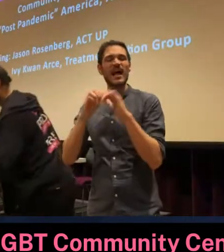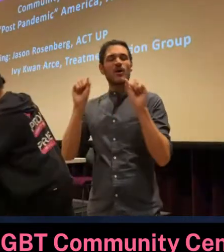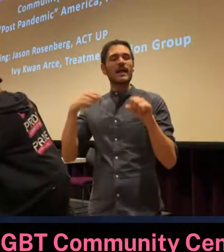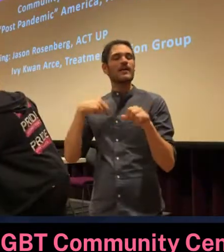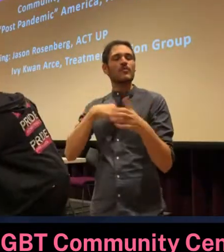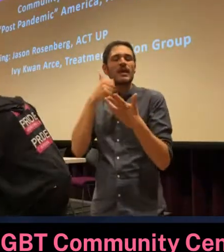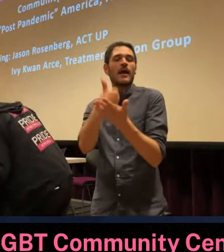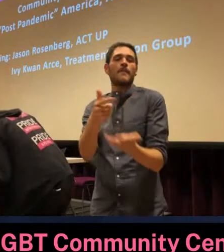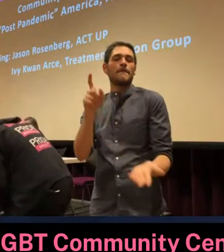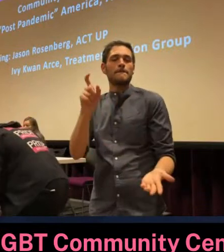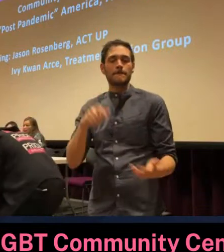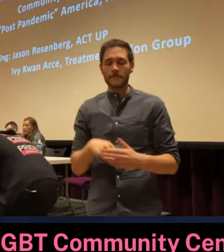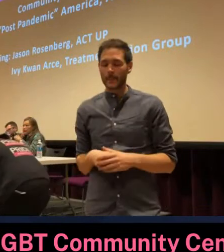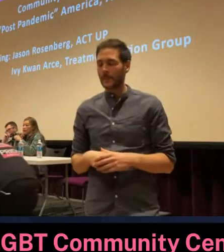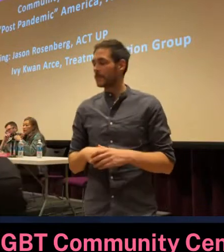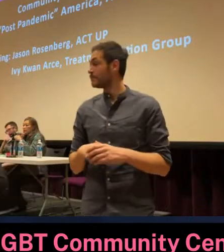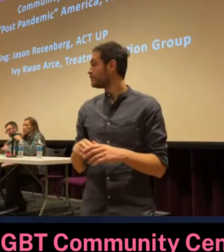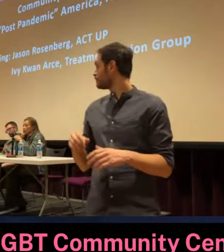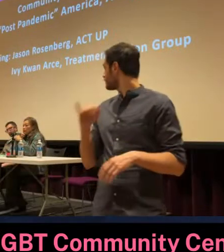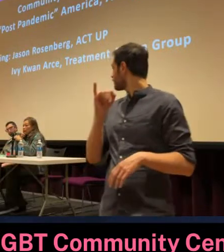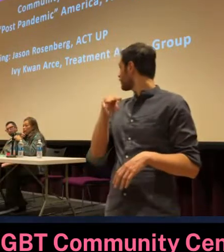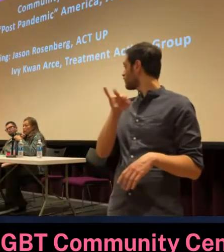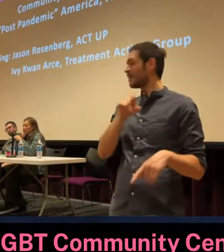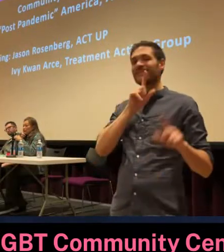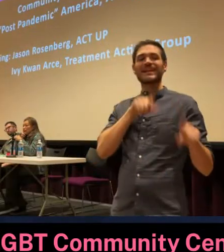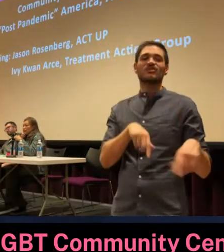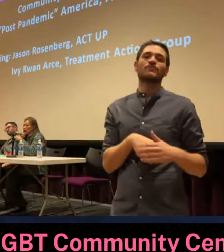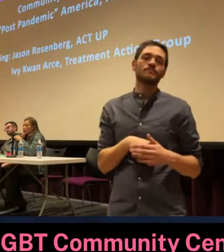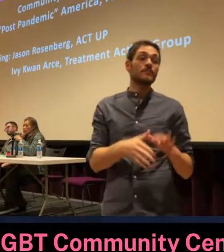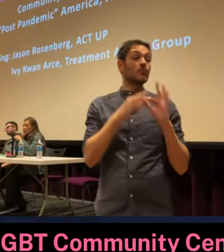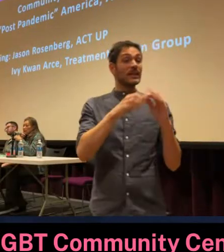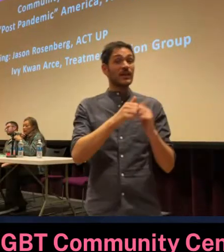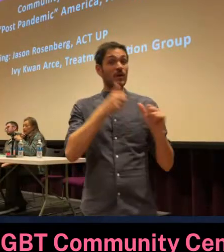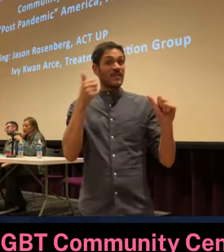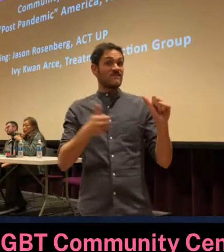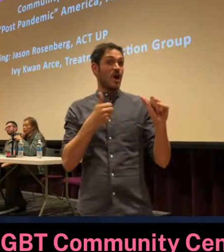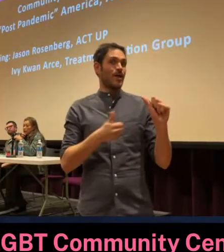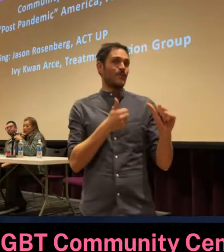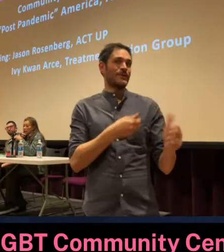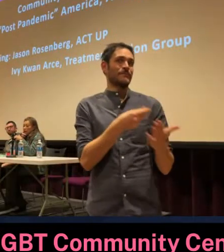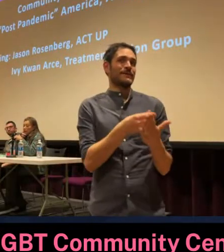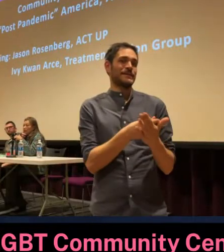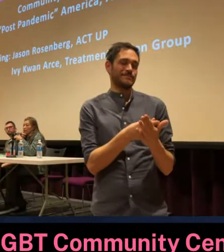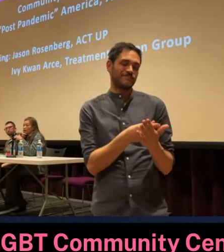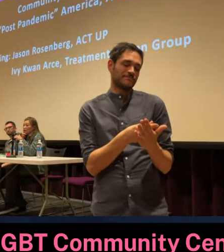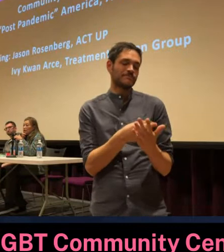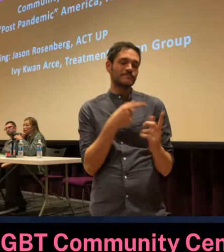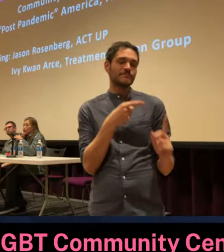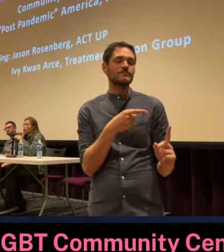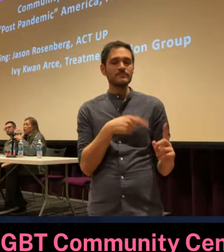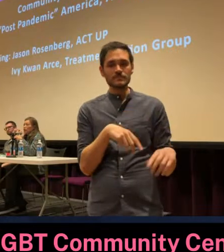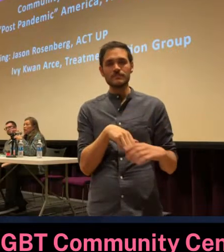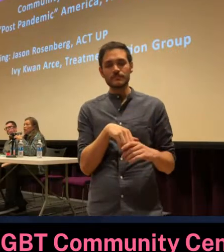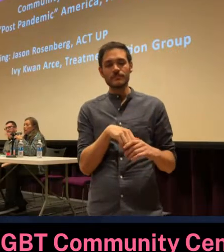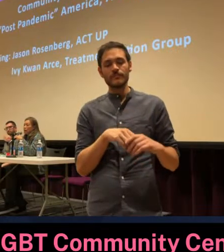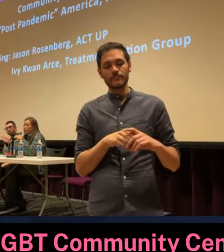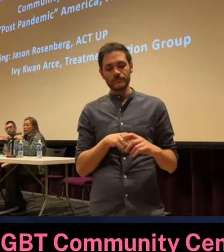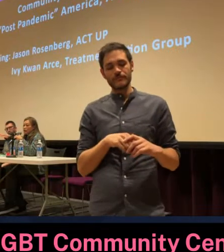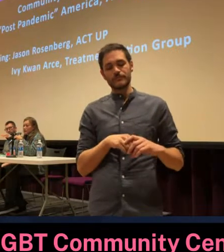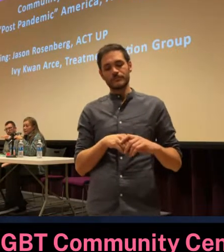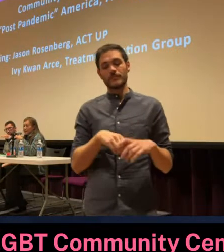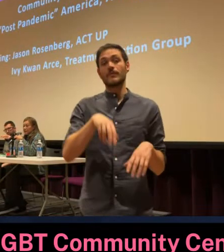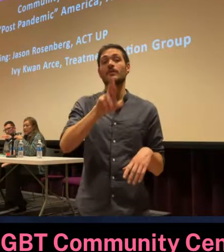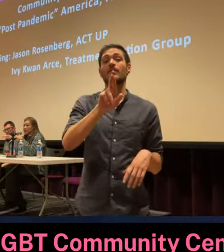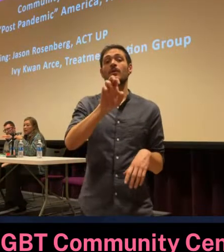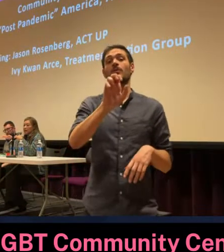Well, in terms of following the money, I think also we have to realize that when I say that the relay into like our